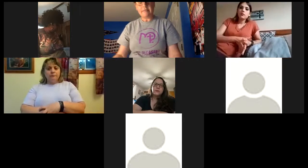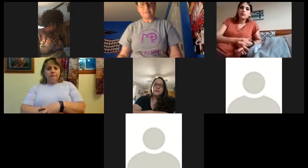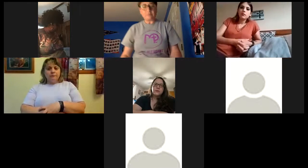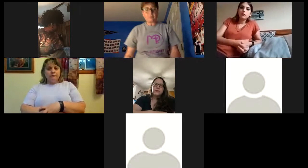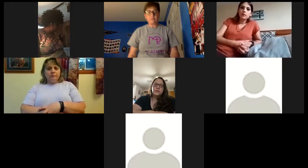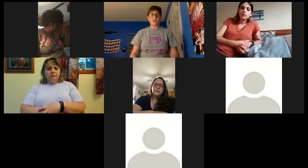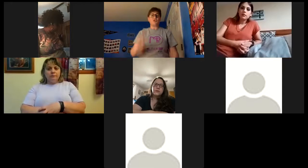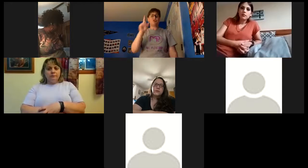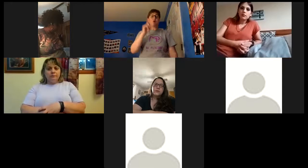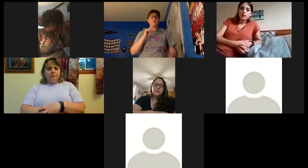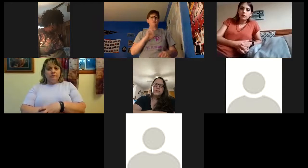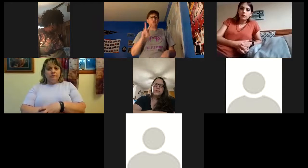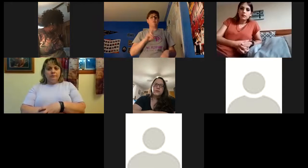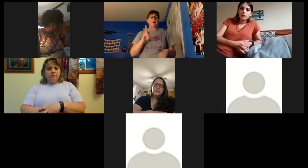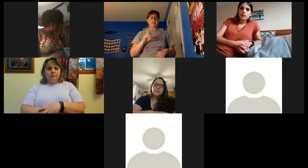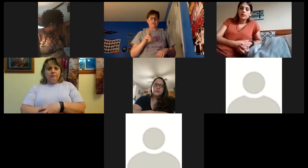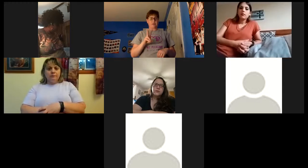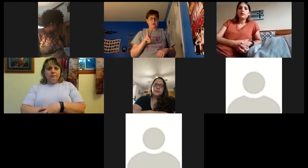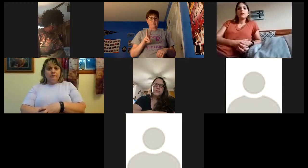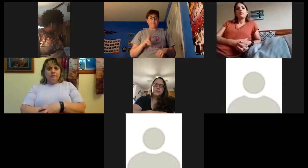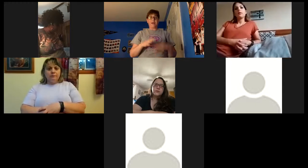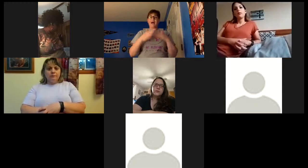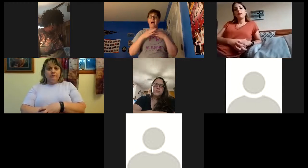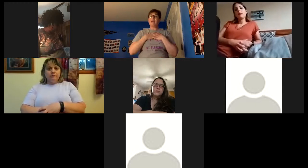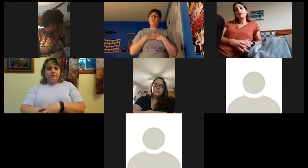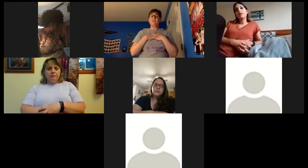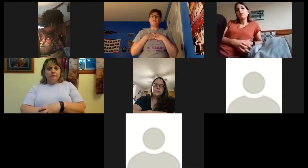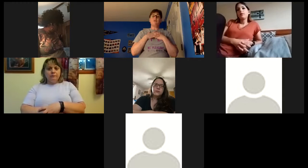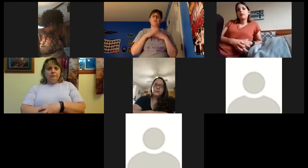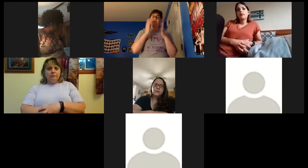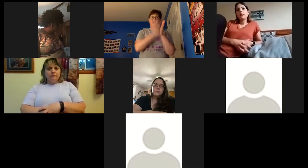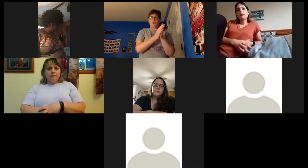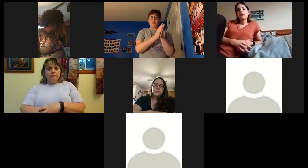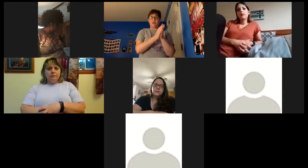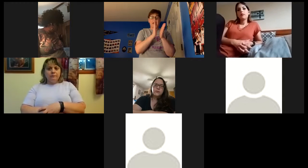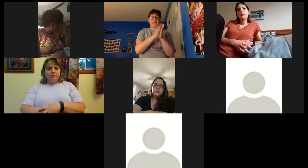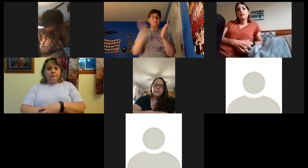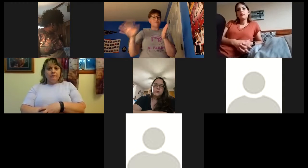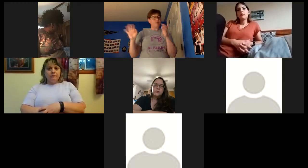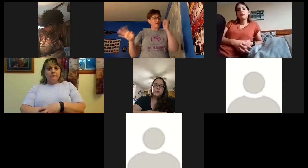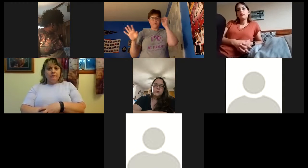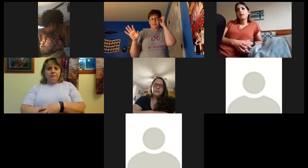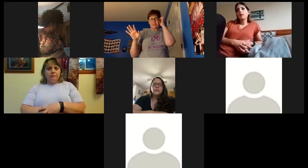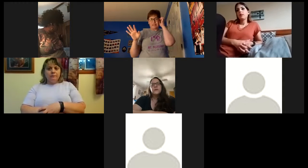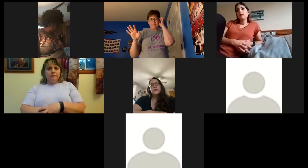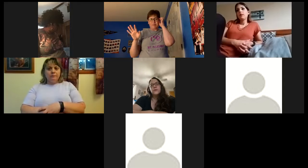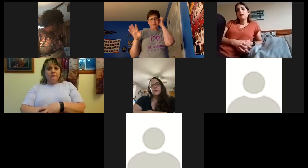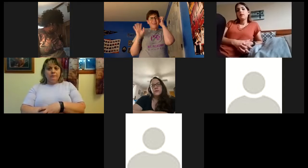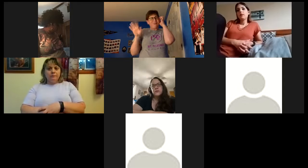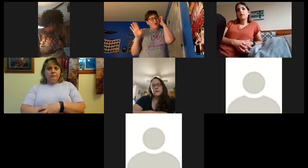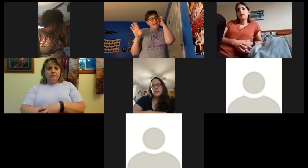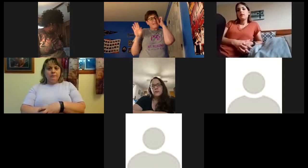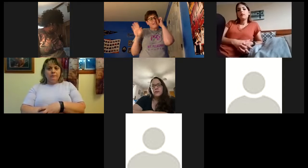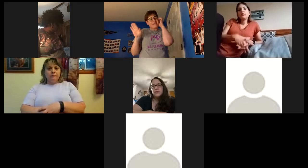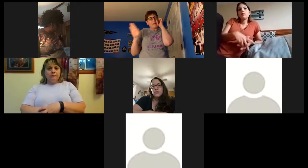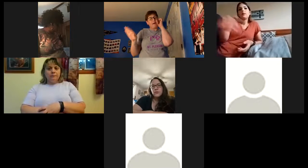sign shows two parts to it. I only do the first part. I don't do the second part. I